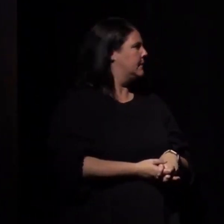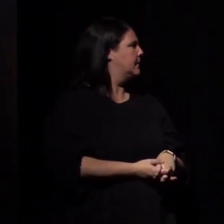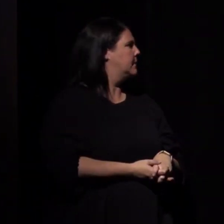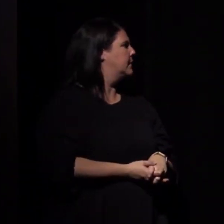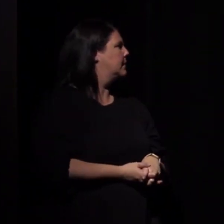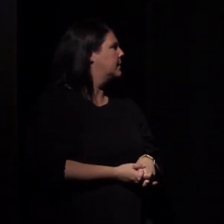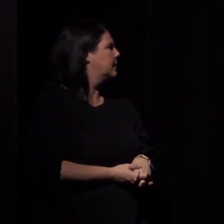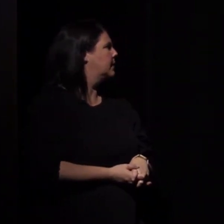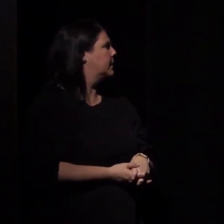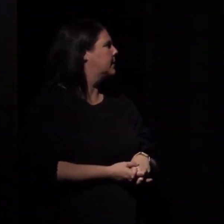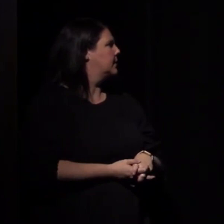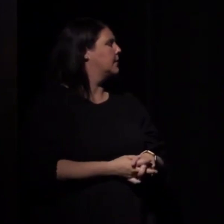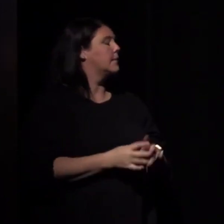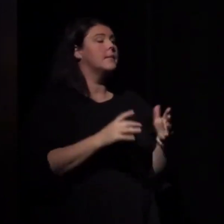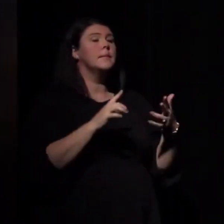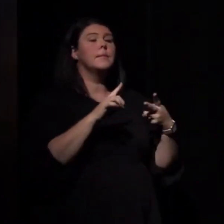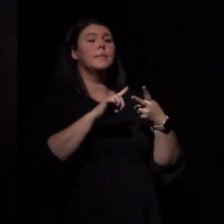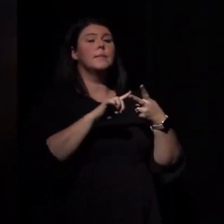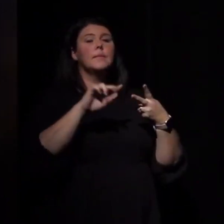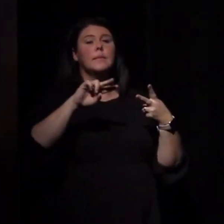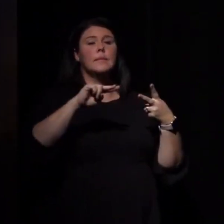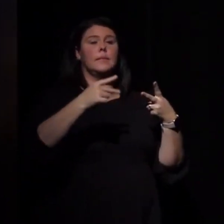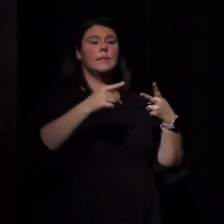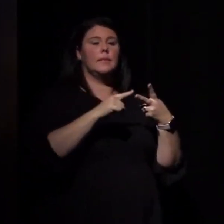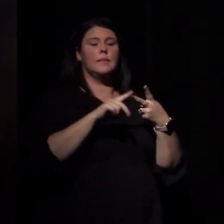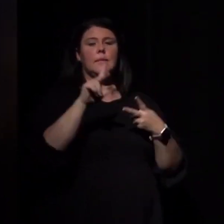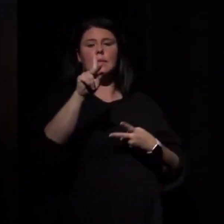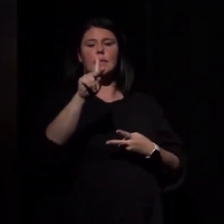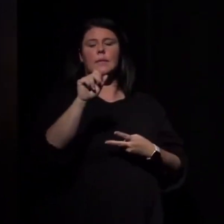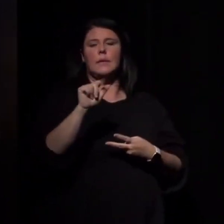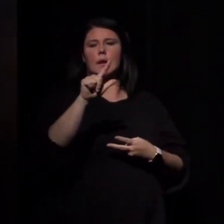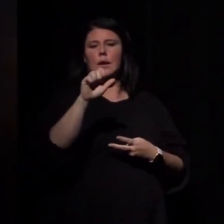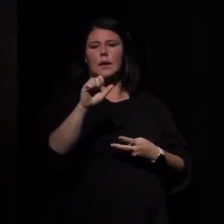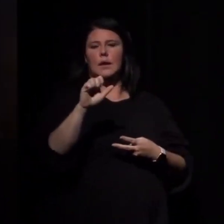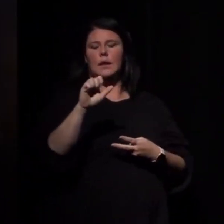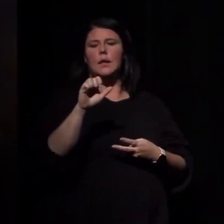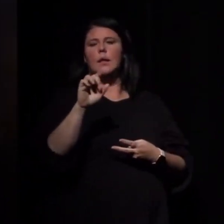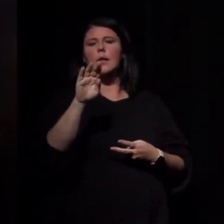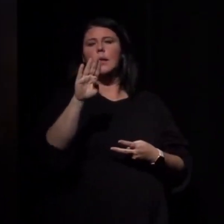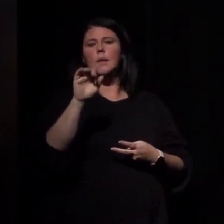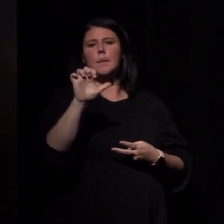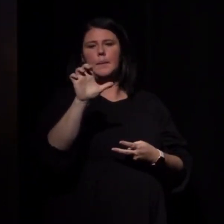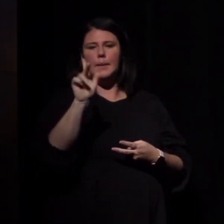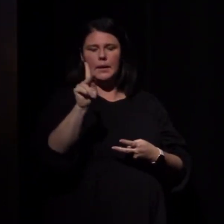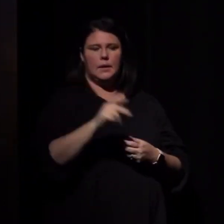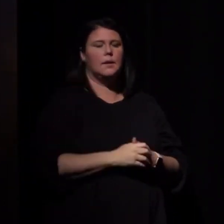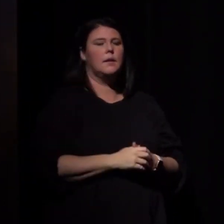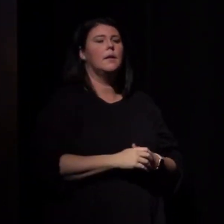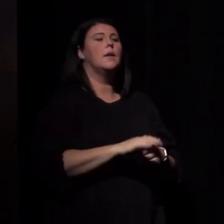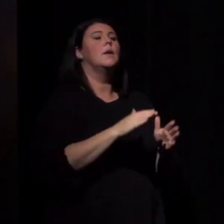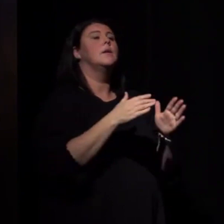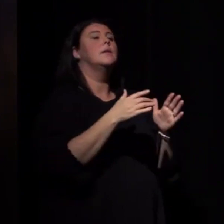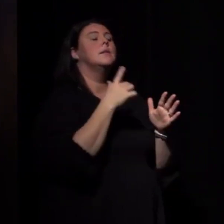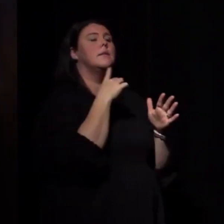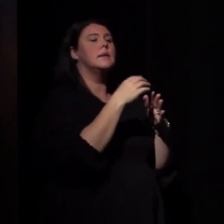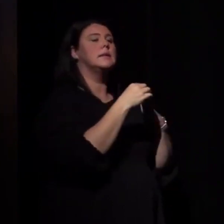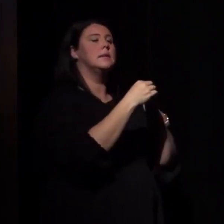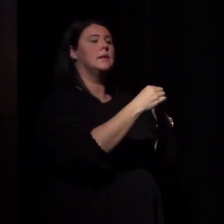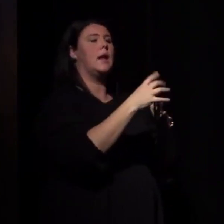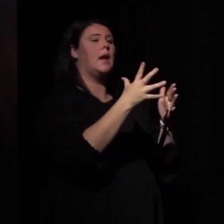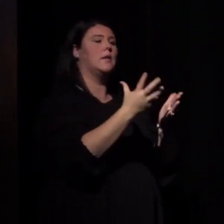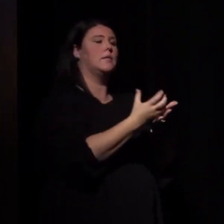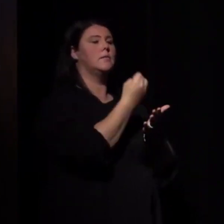Next, I would like to introduce our second panelist, Kale Black. Kale is a lead facilitator at Mending the Chasm and an